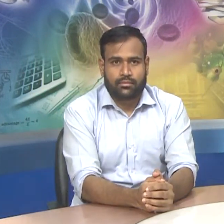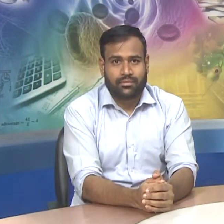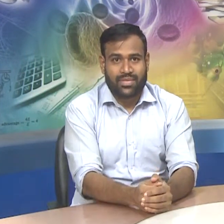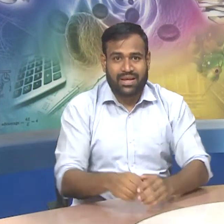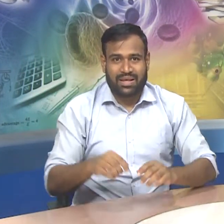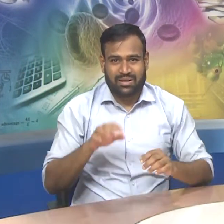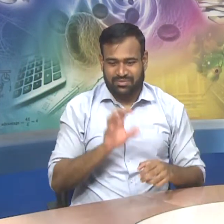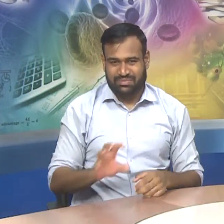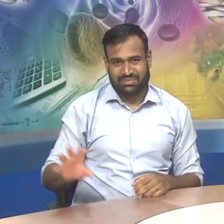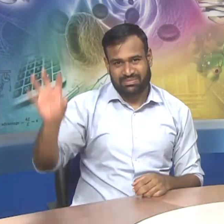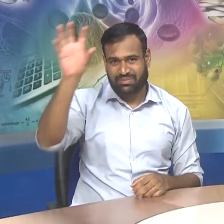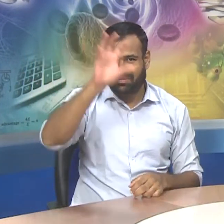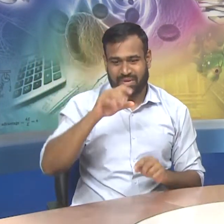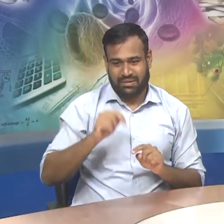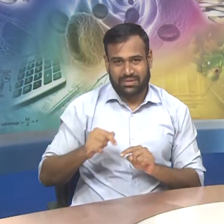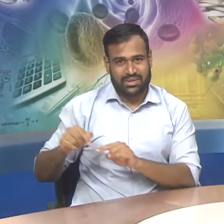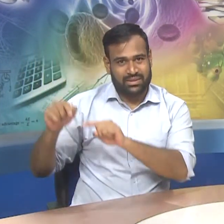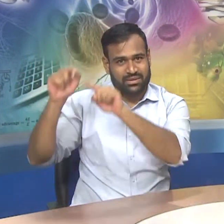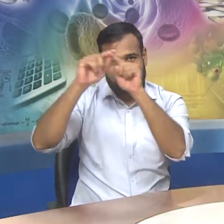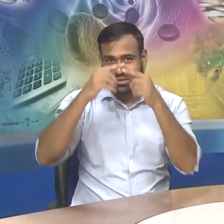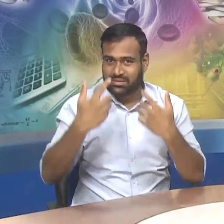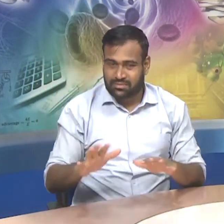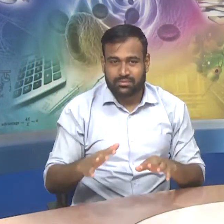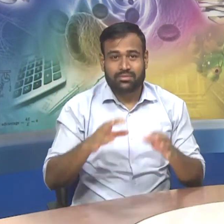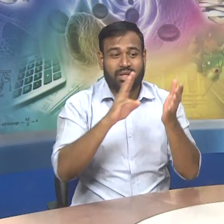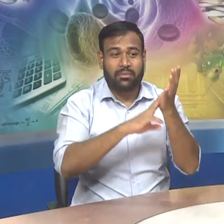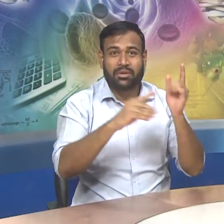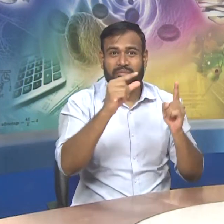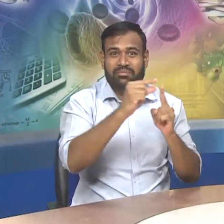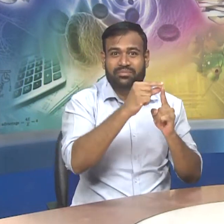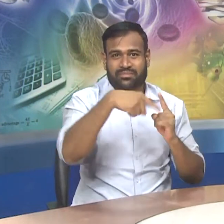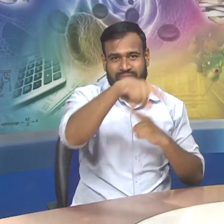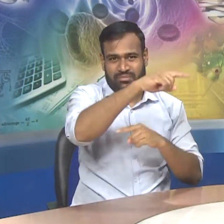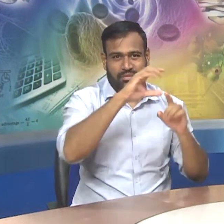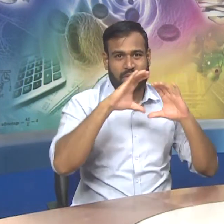And next is counting of votes is done in New Delhi.